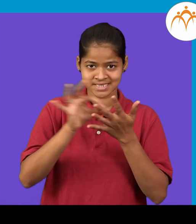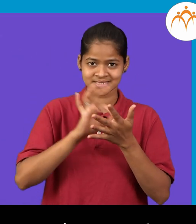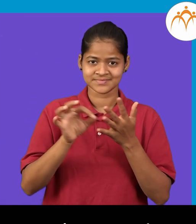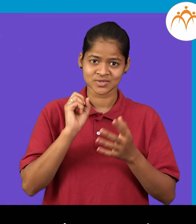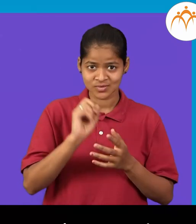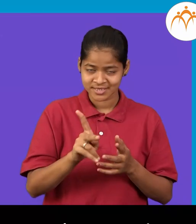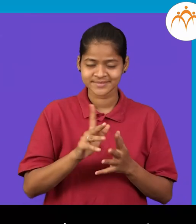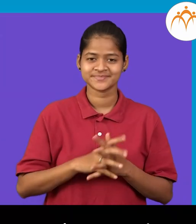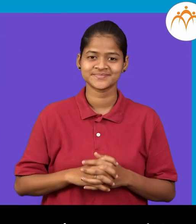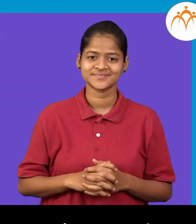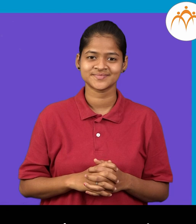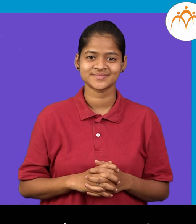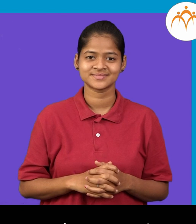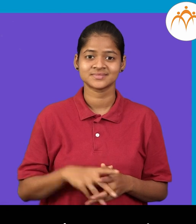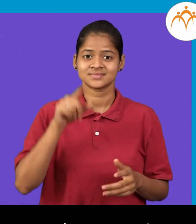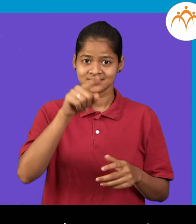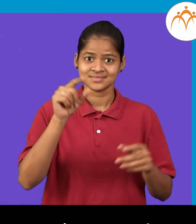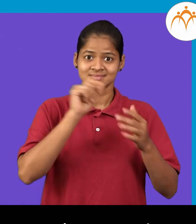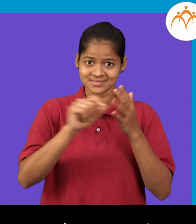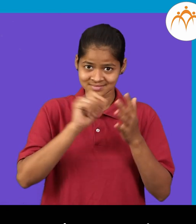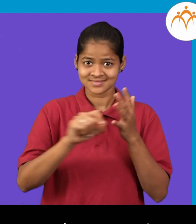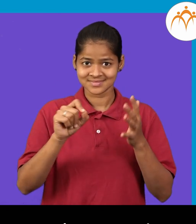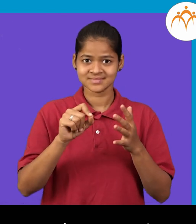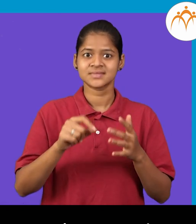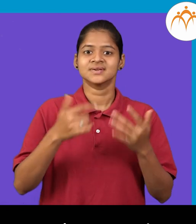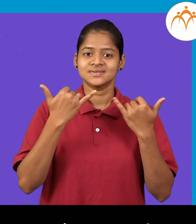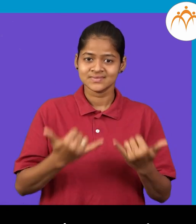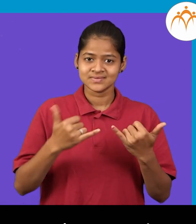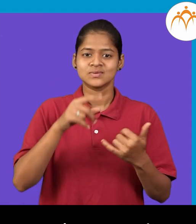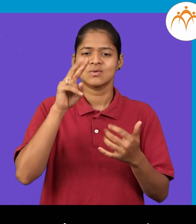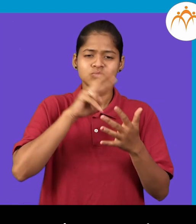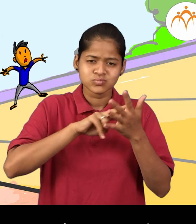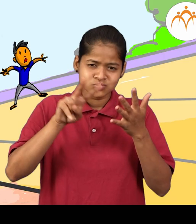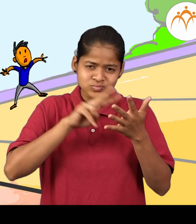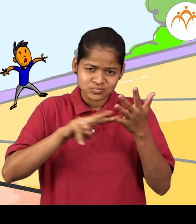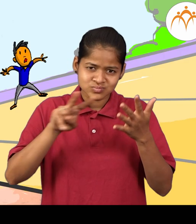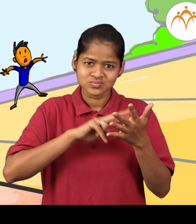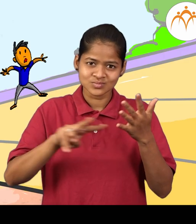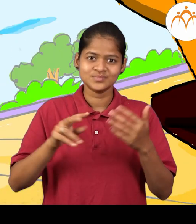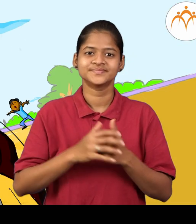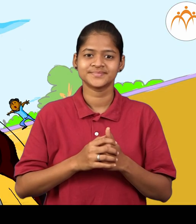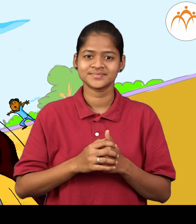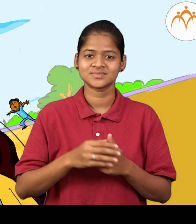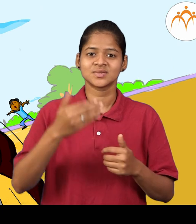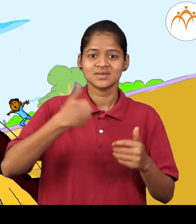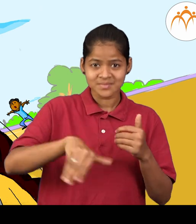Now, let's read whatever you have written. Is it bat, ball,